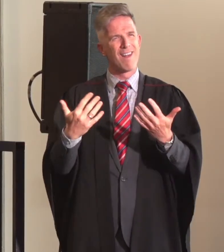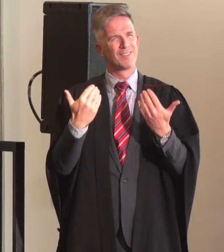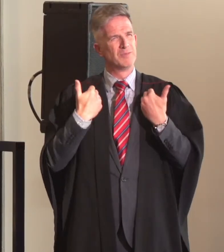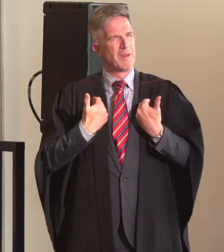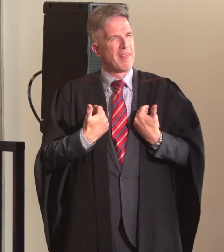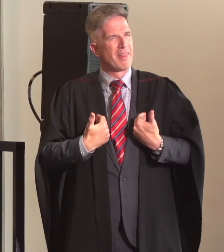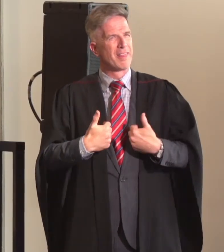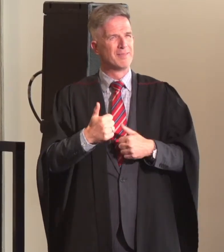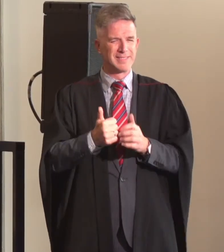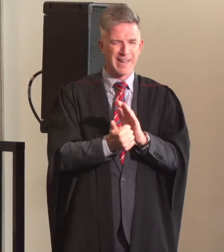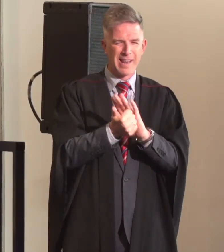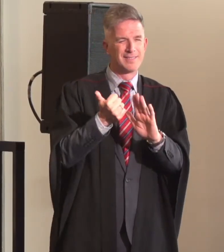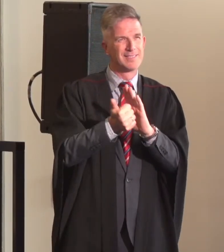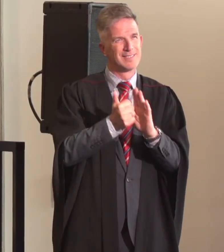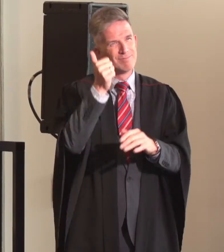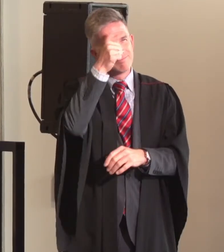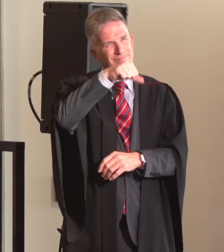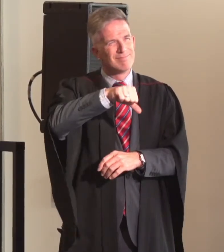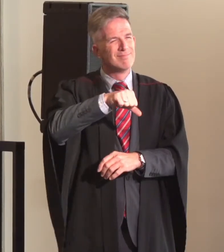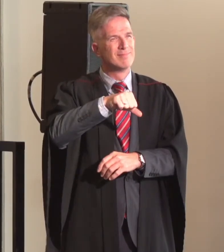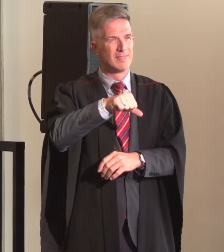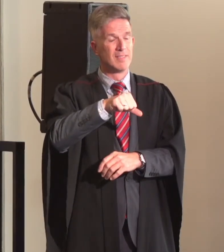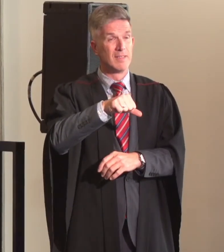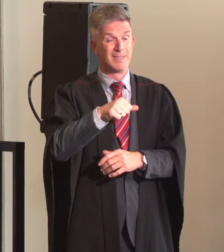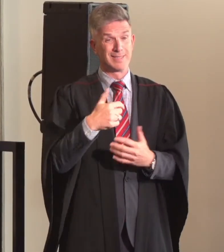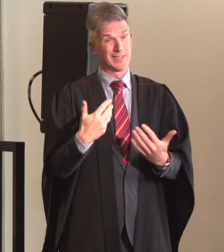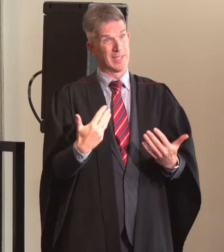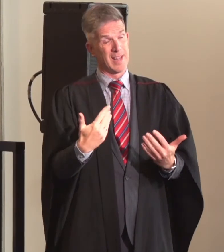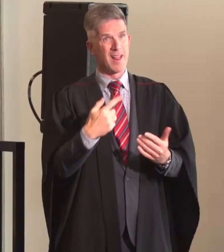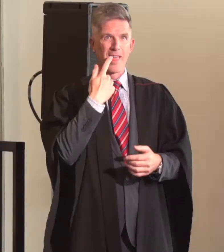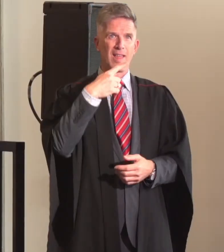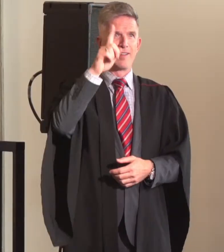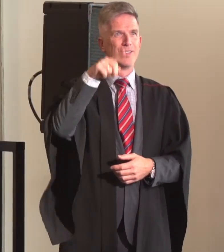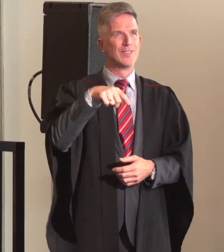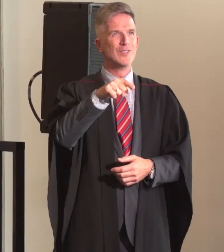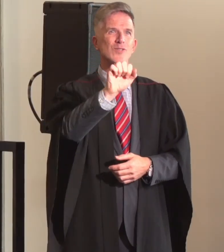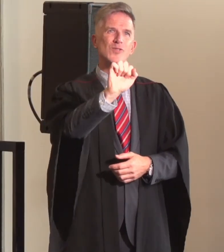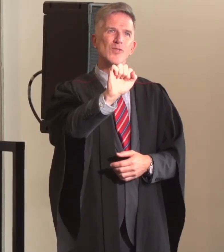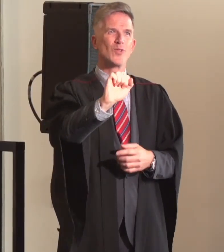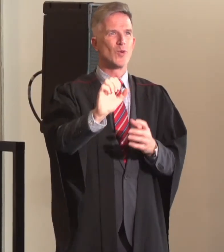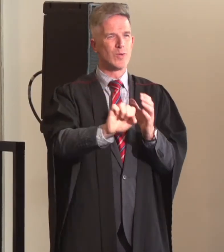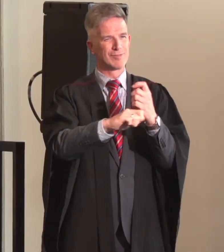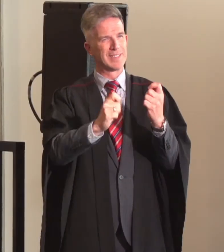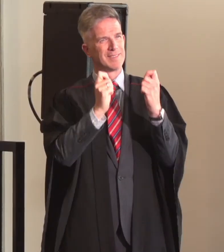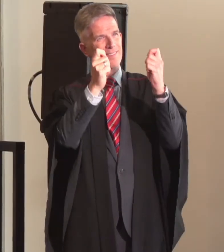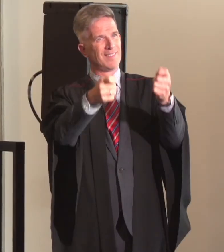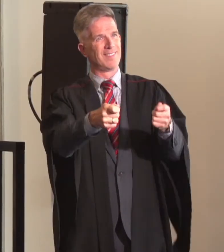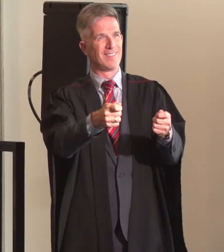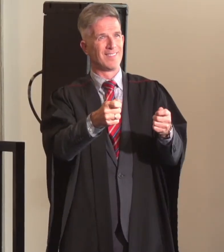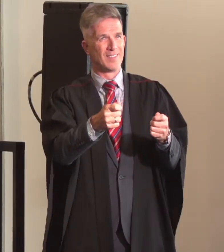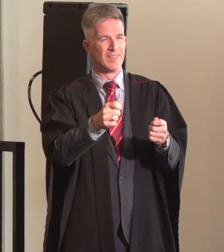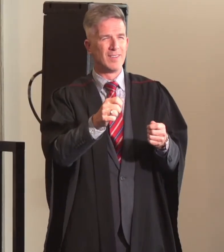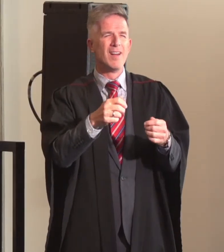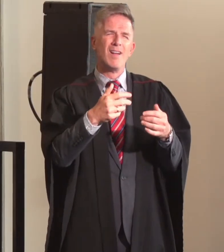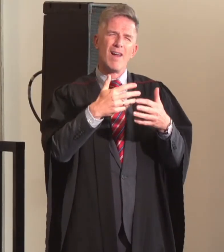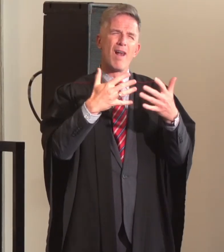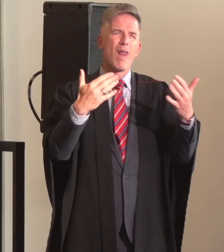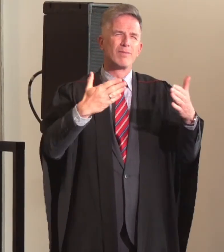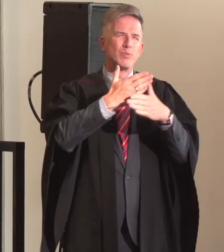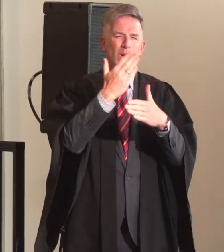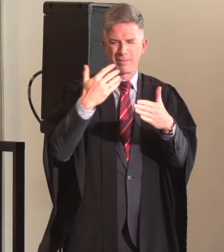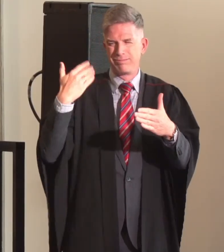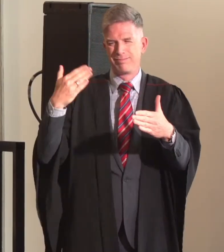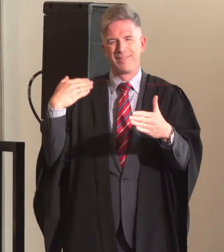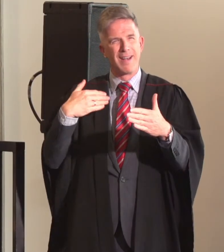here today. Because this moment marks the culmination of your creativity and your resilience. The all-nighters in the studio that we've heard, the